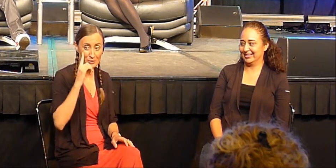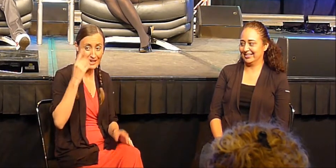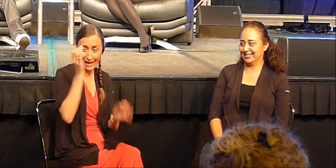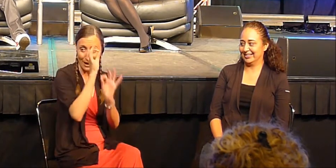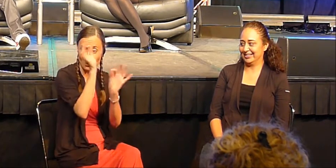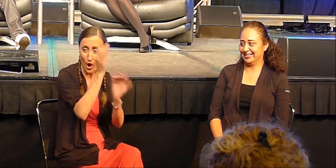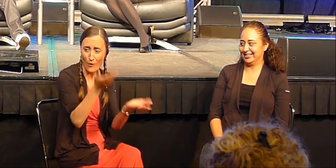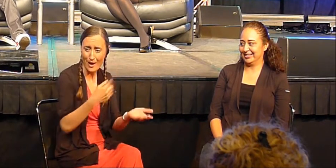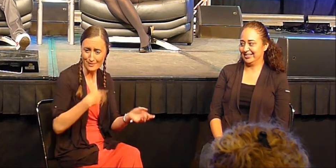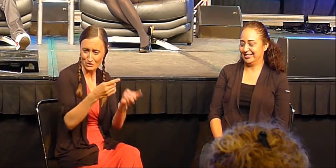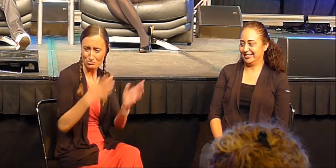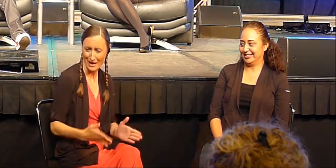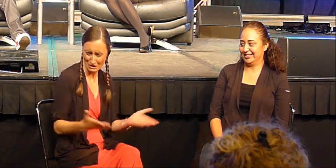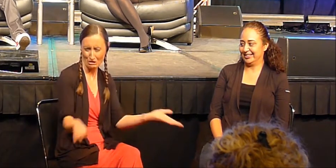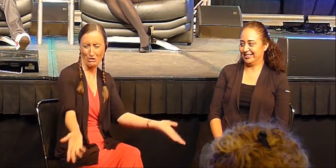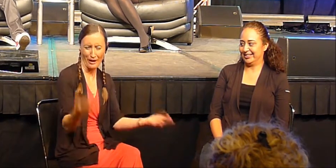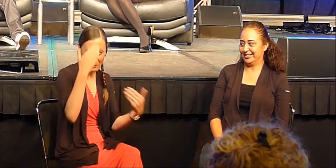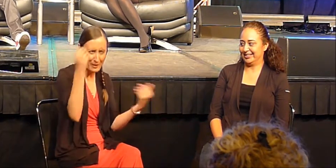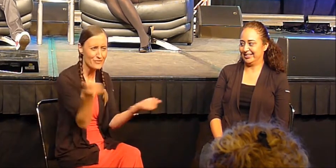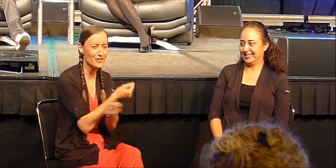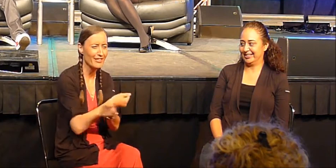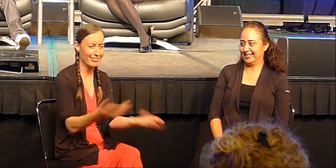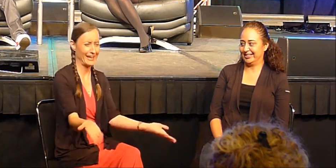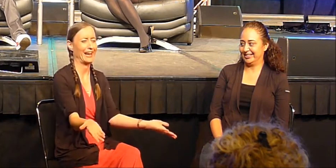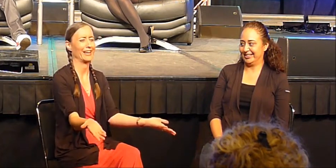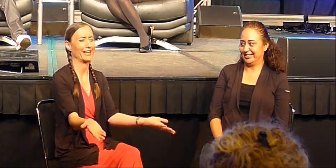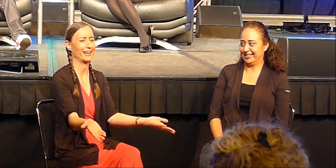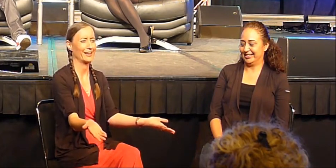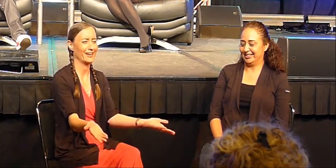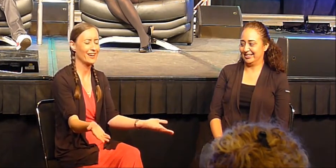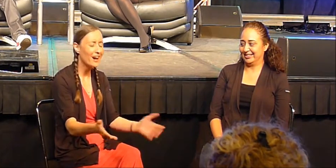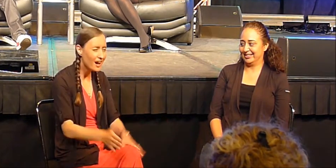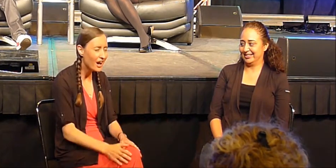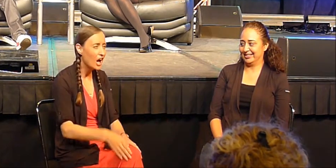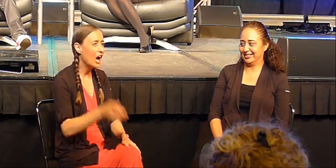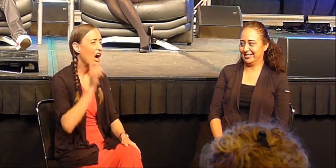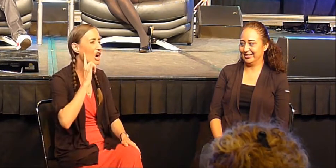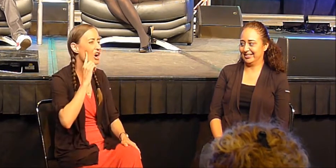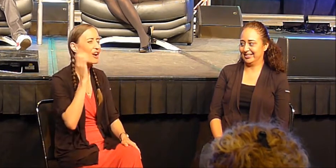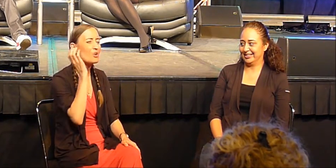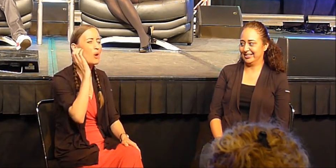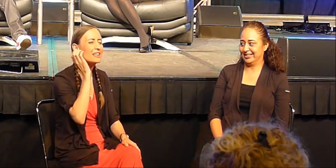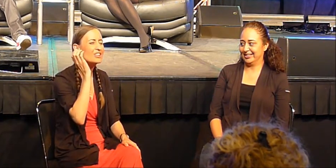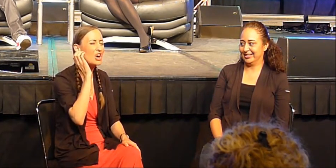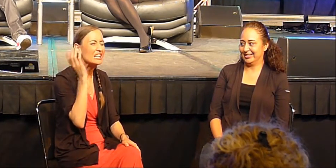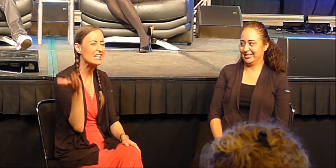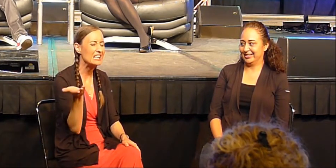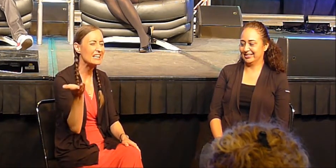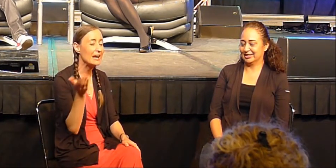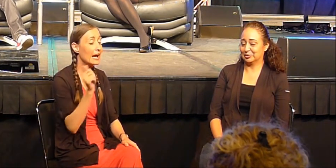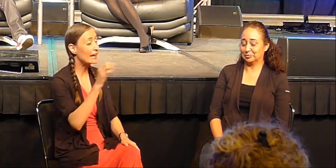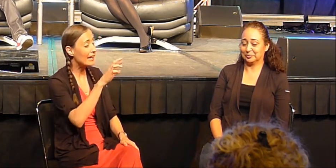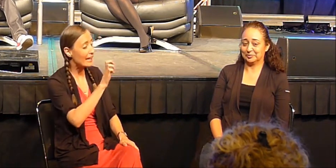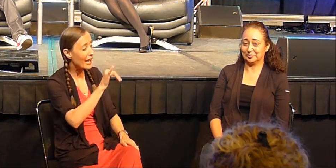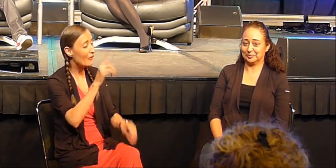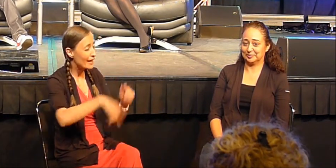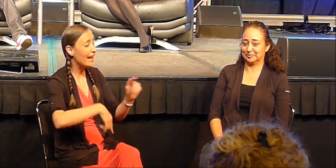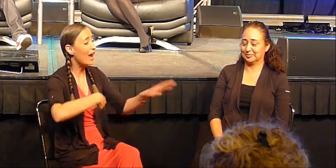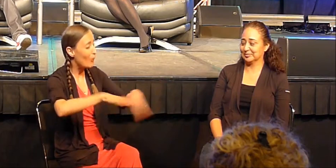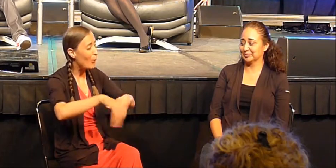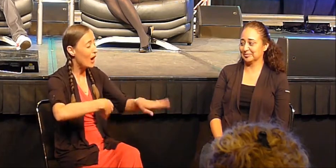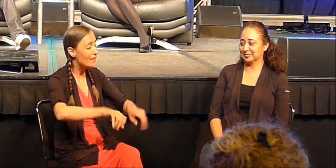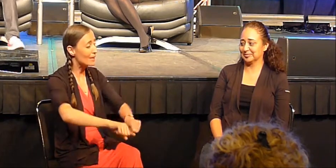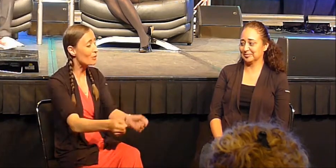I'm the director. I know everything that happens on the set. I overheard the walkie-talkie that Cary can't walk too good. He broke